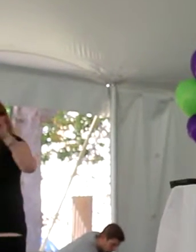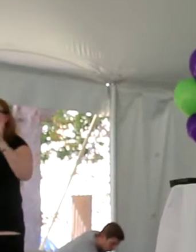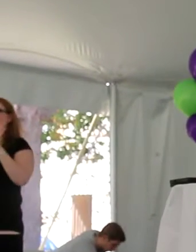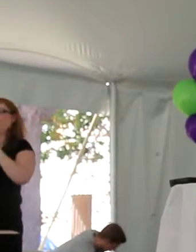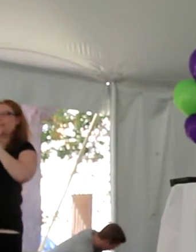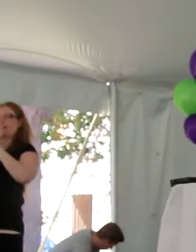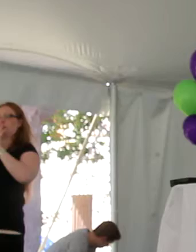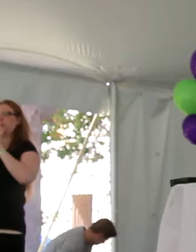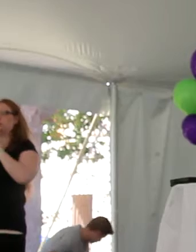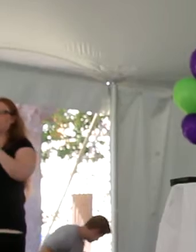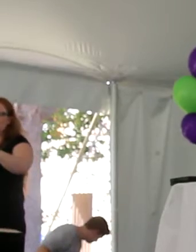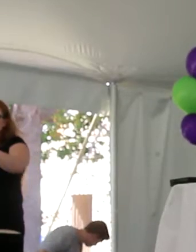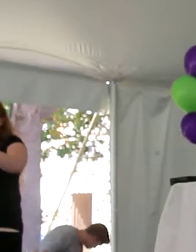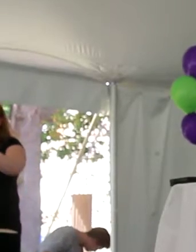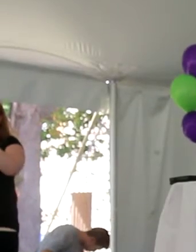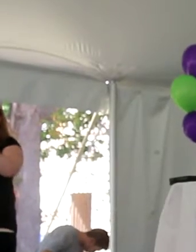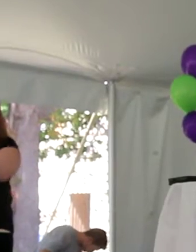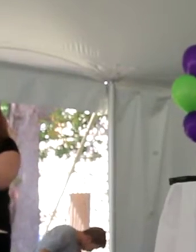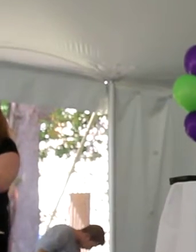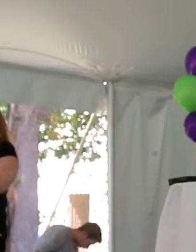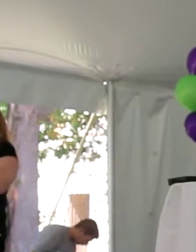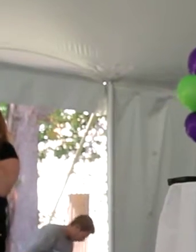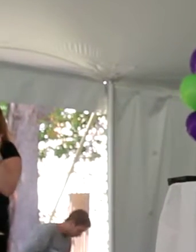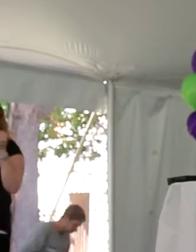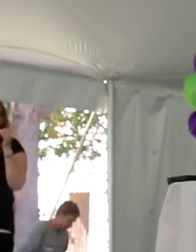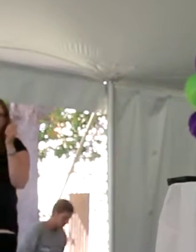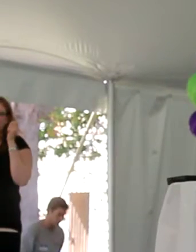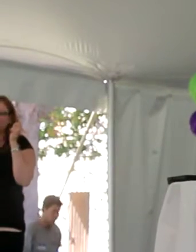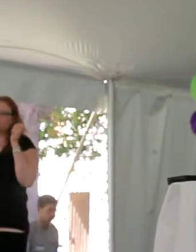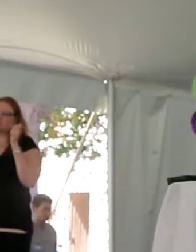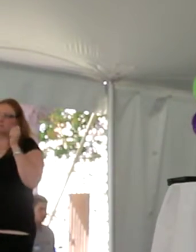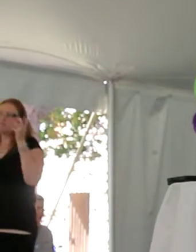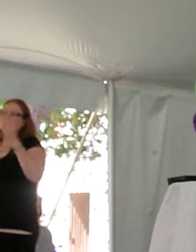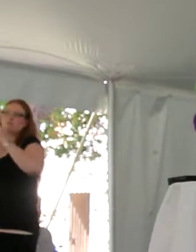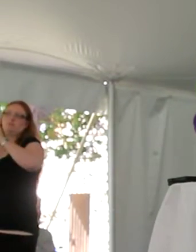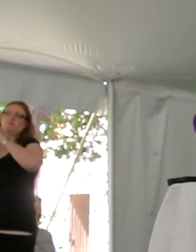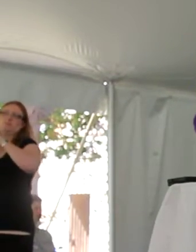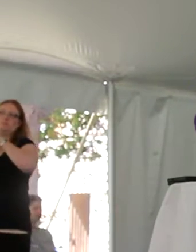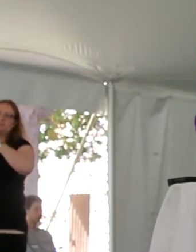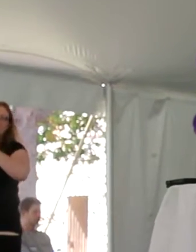at the national and the local levels in some of these big areas.